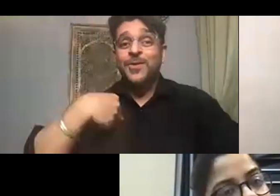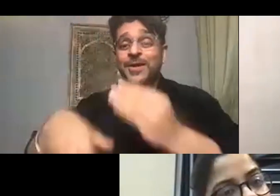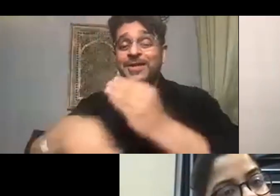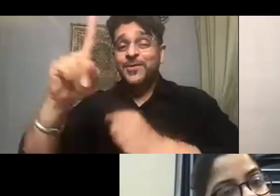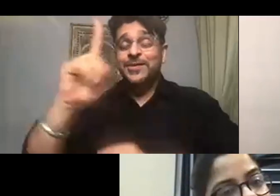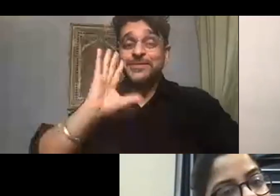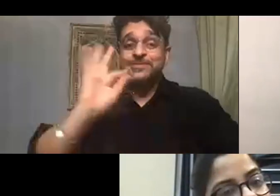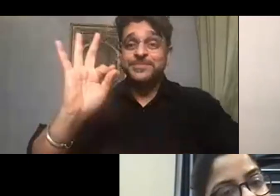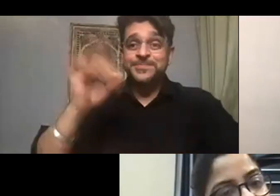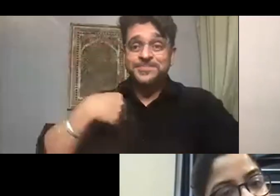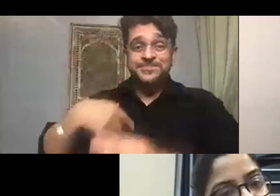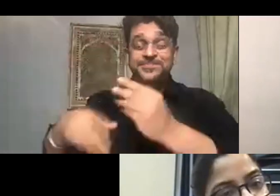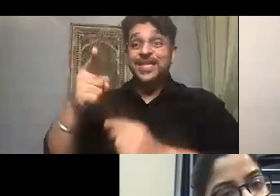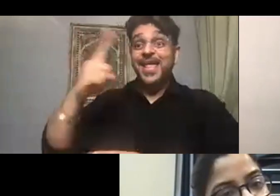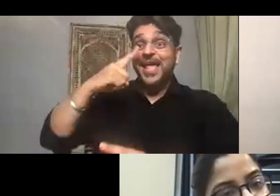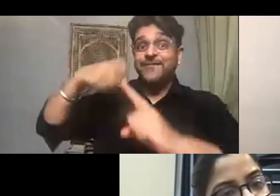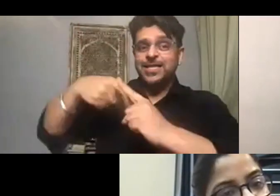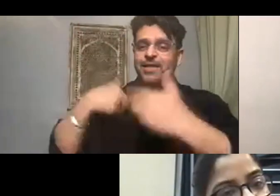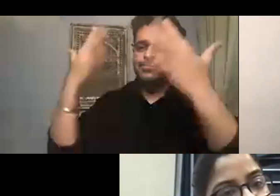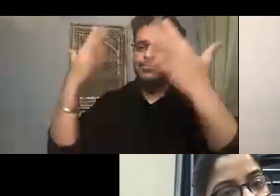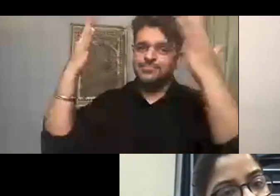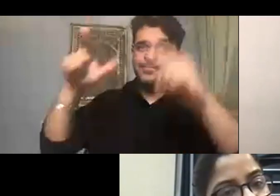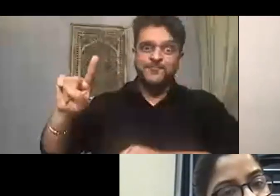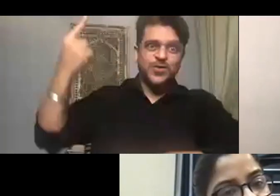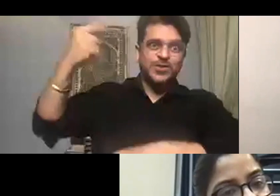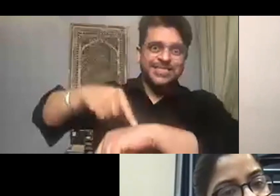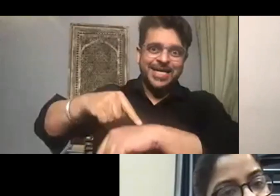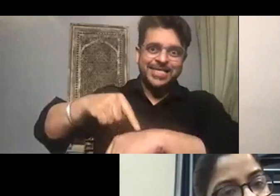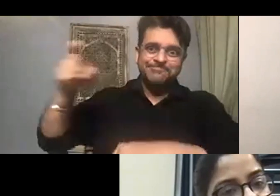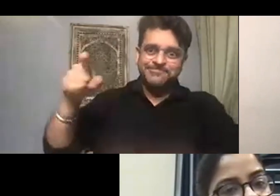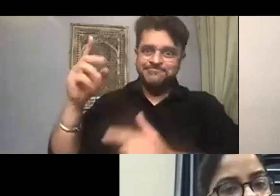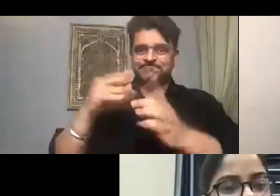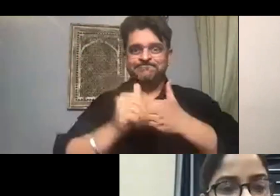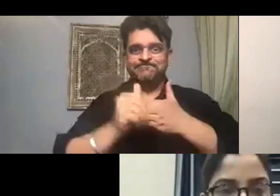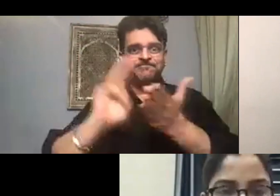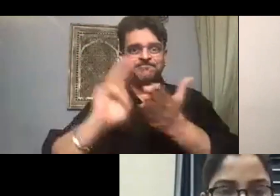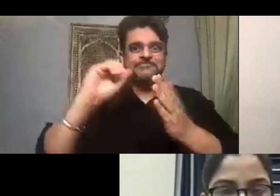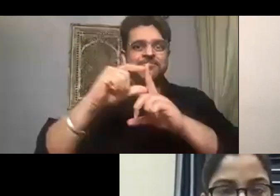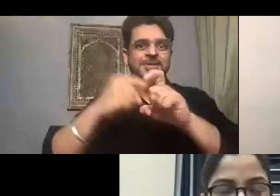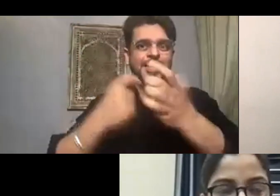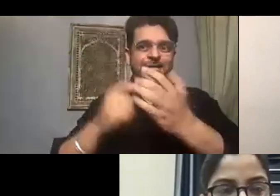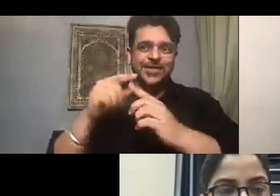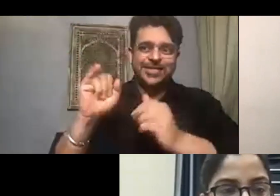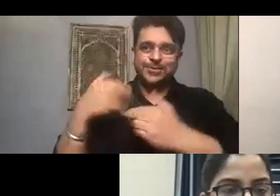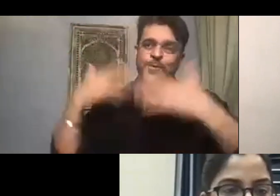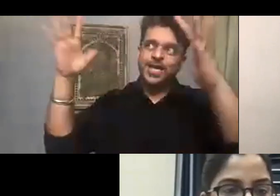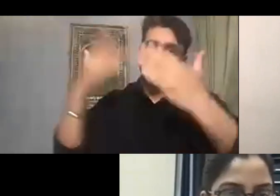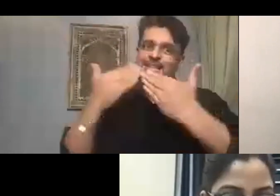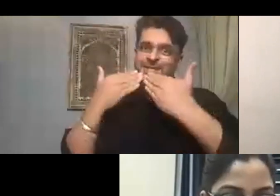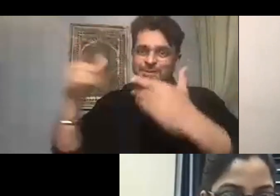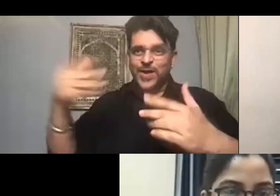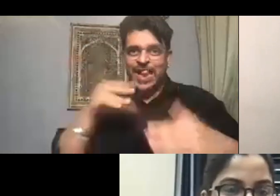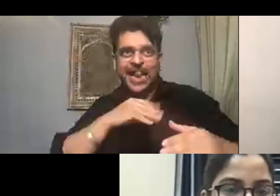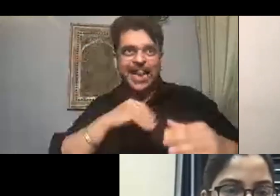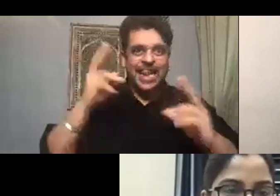One important thing, I had to tell that one important thing. Kavita, I have to. First time you led, you were the